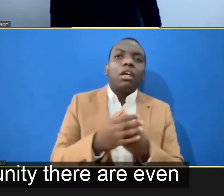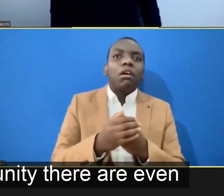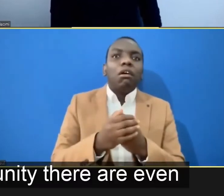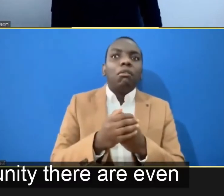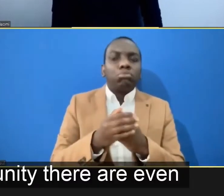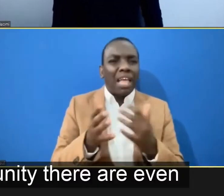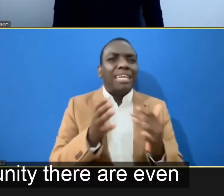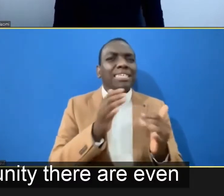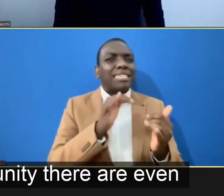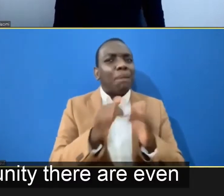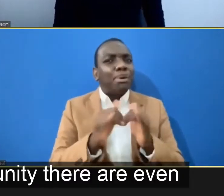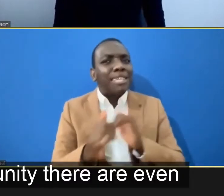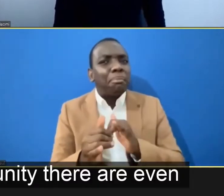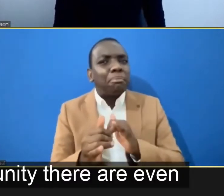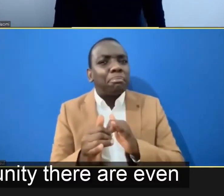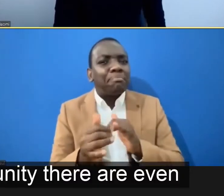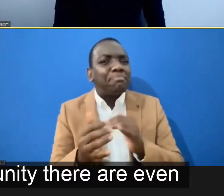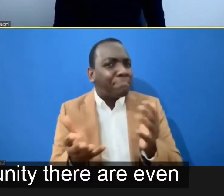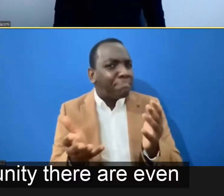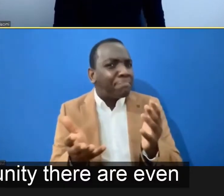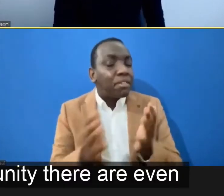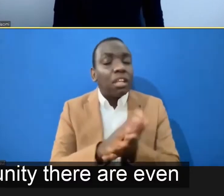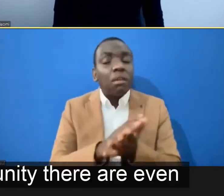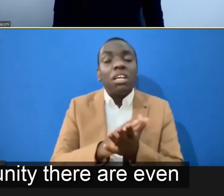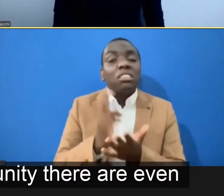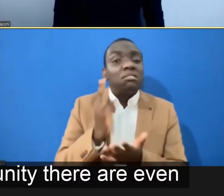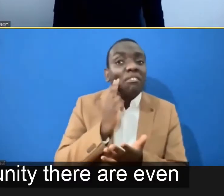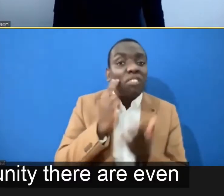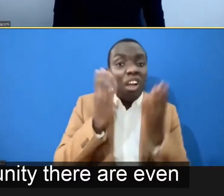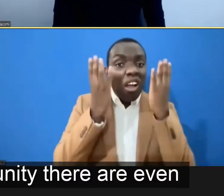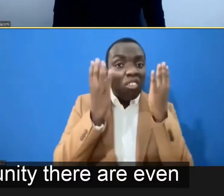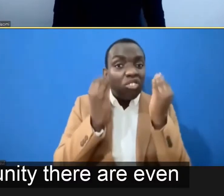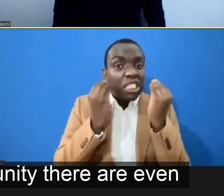Sometimes within the community,